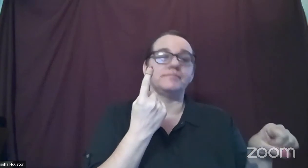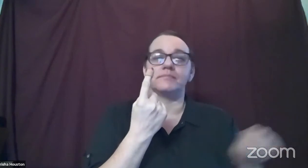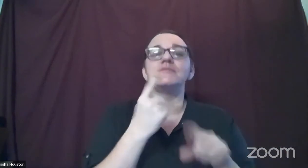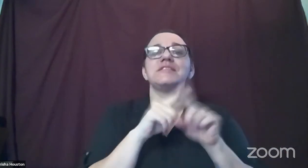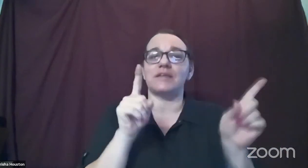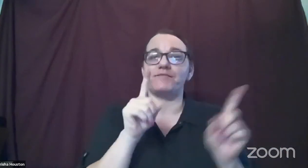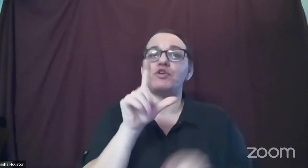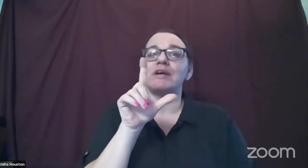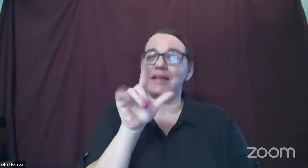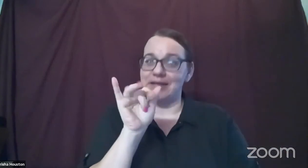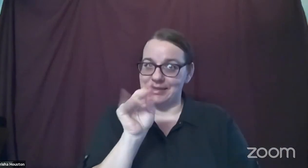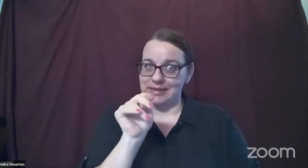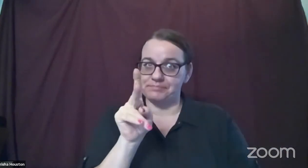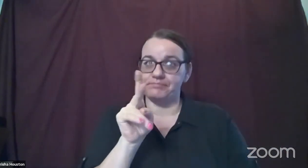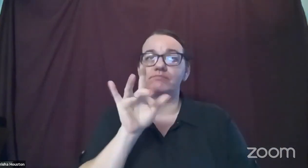adjourn at 11. It just changed to 11.